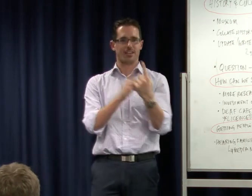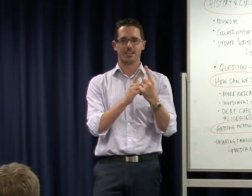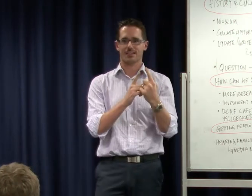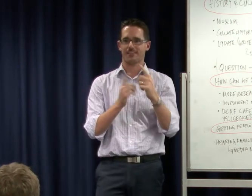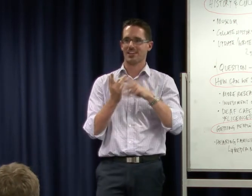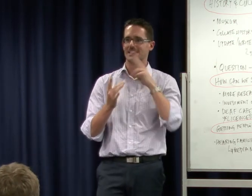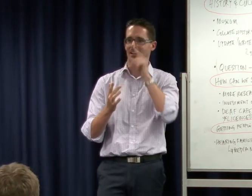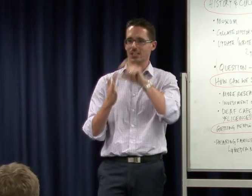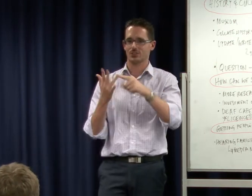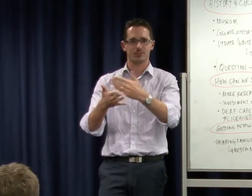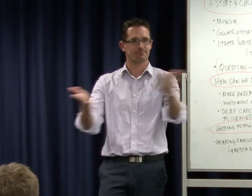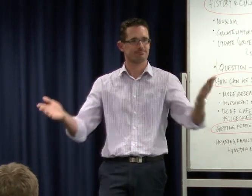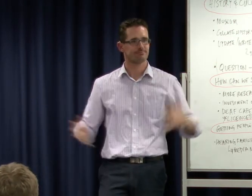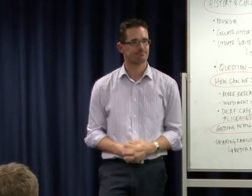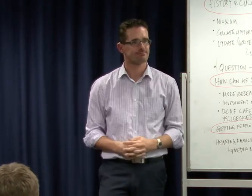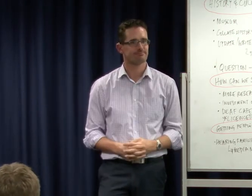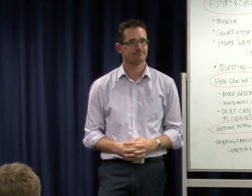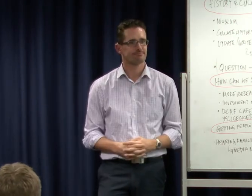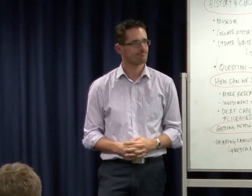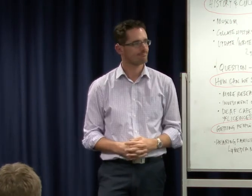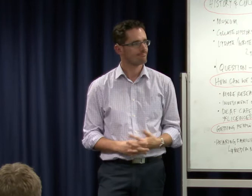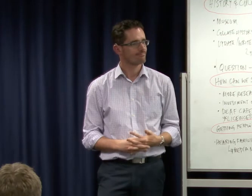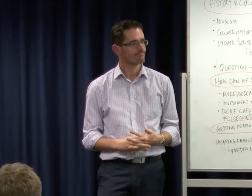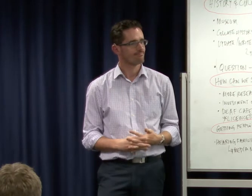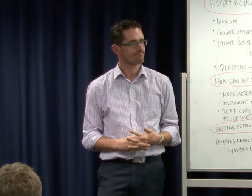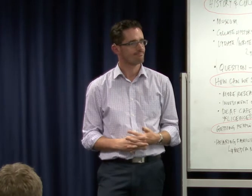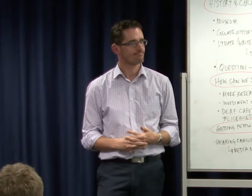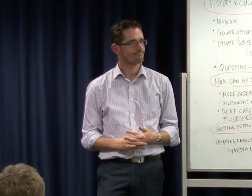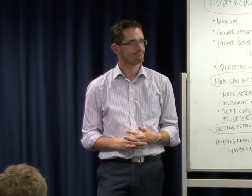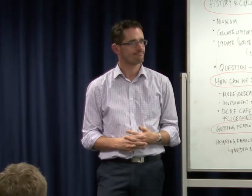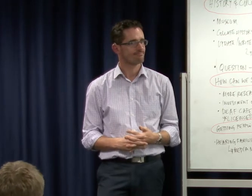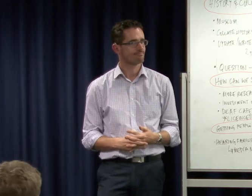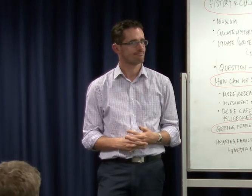So what's that one thing that Vicdeaf could do for you?